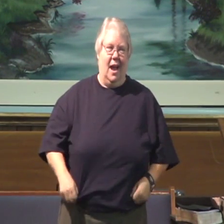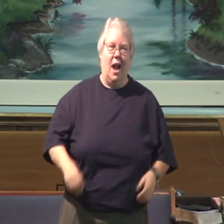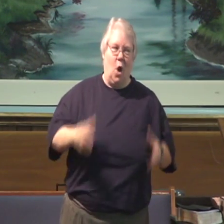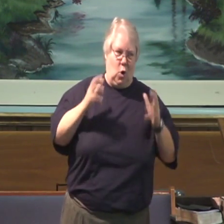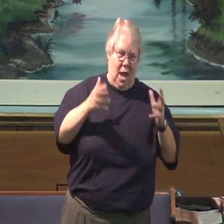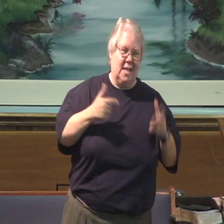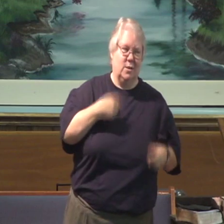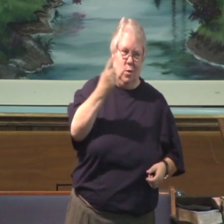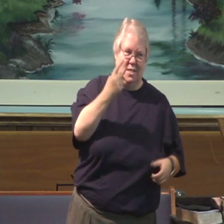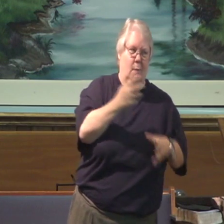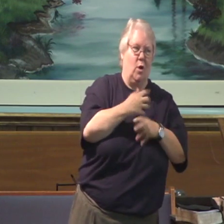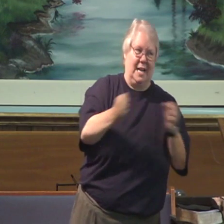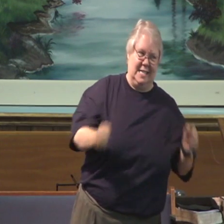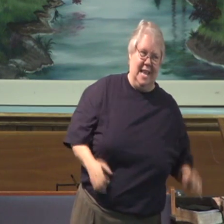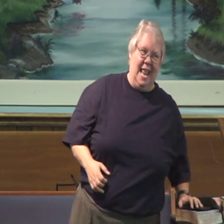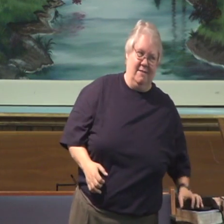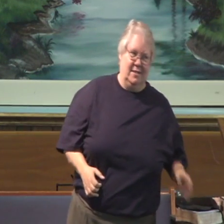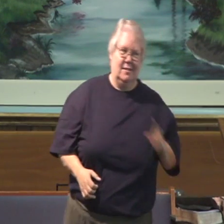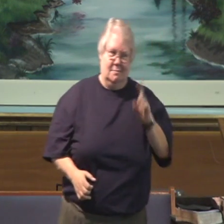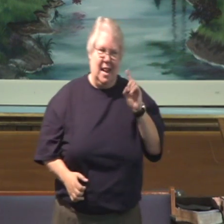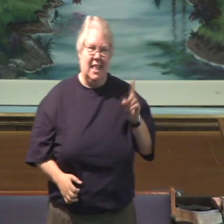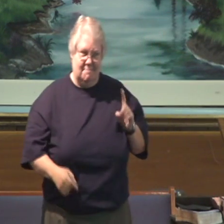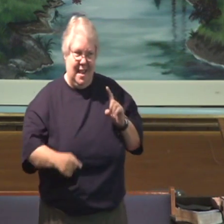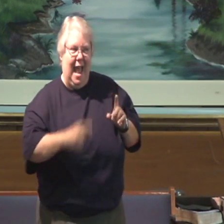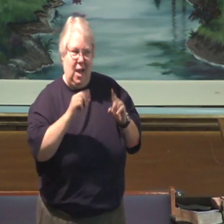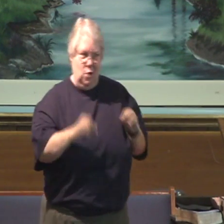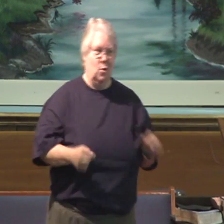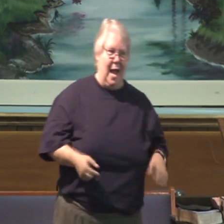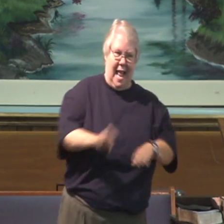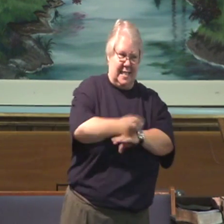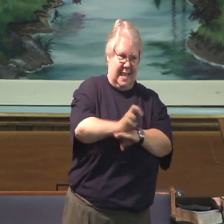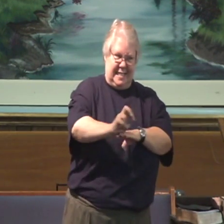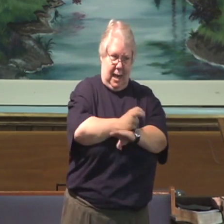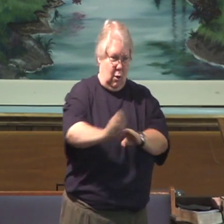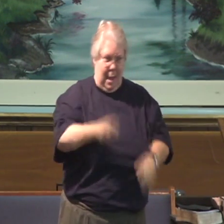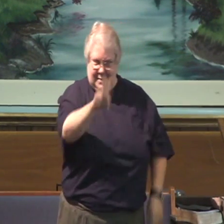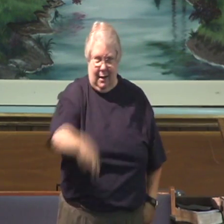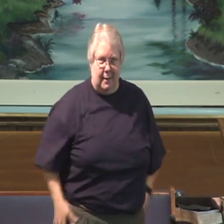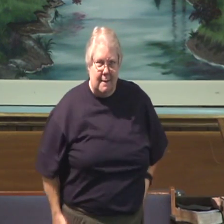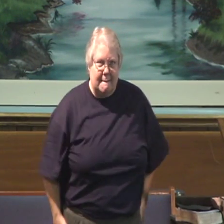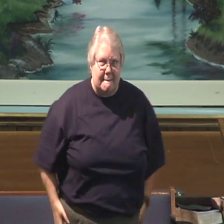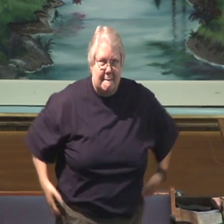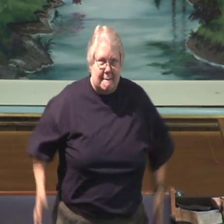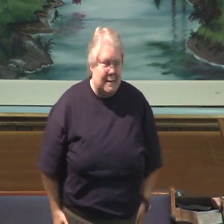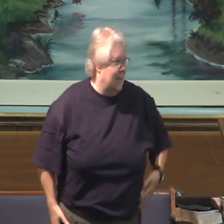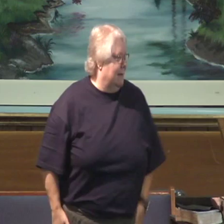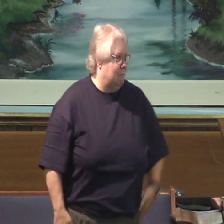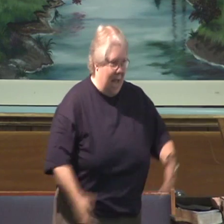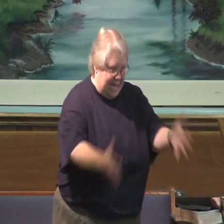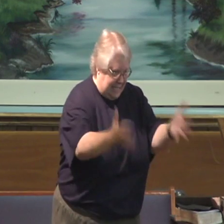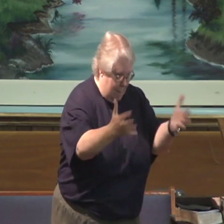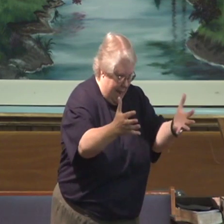I go crazy when someone gets saved. Believe me, I do. I can't sit still when I'm telling, praying somebody